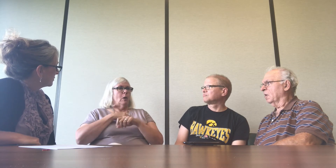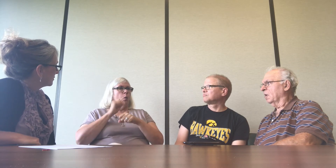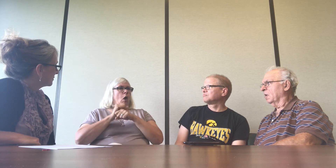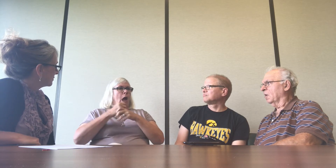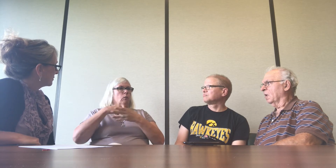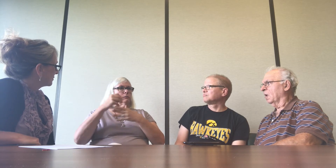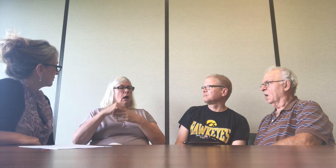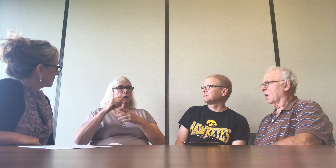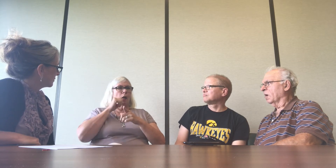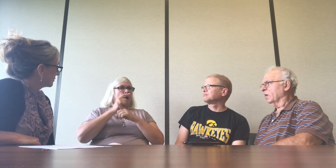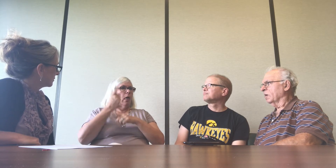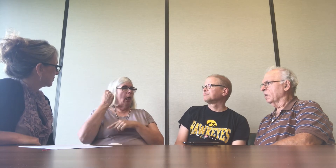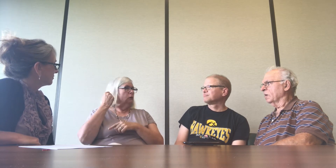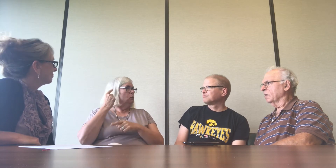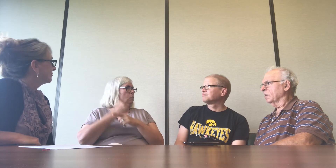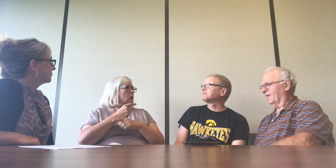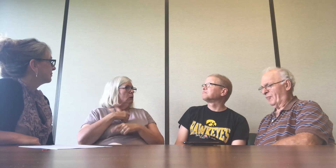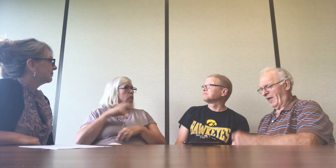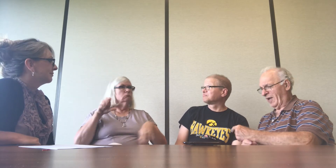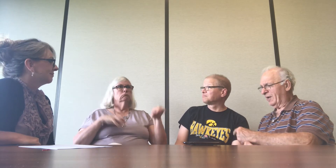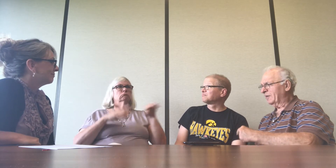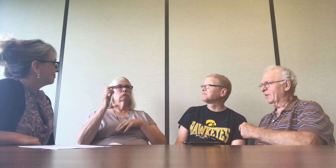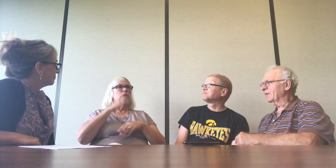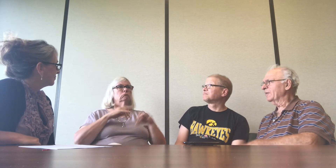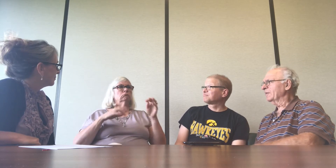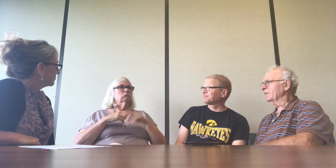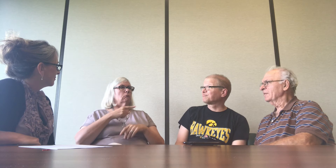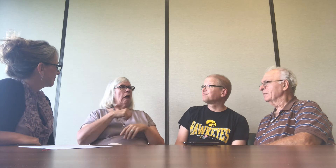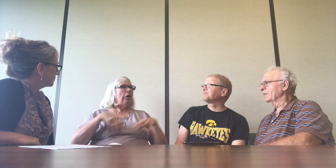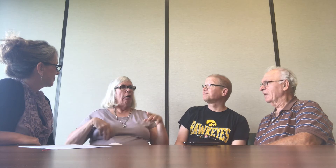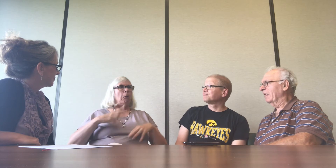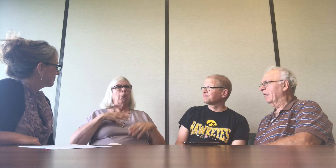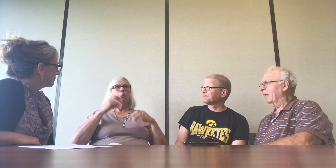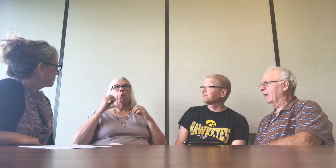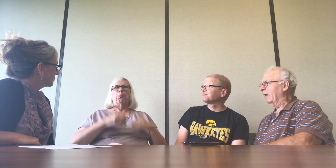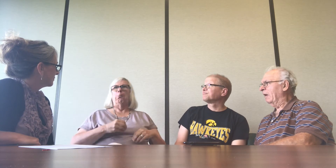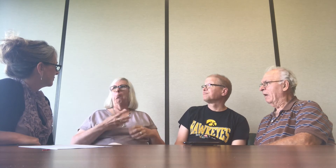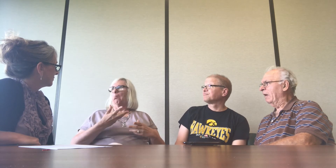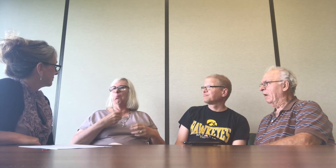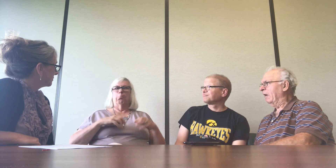weight. We are more active than we were last year, and